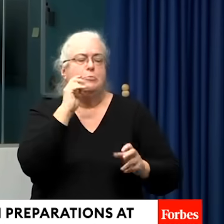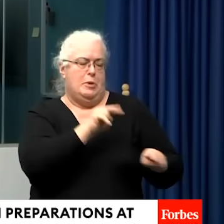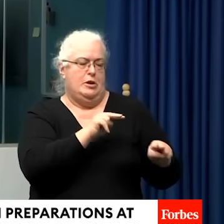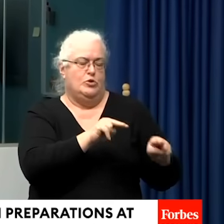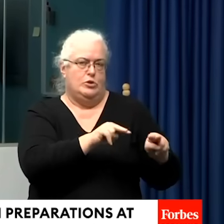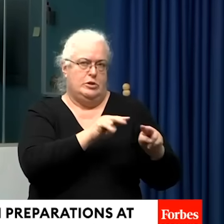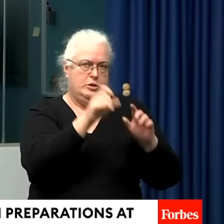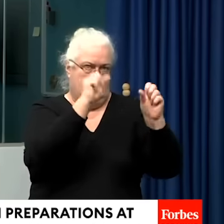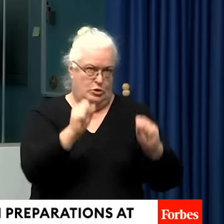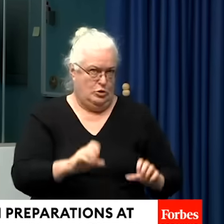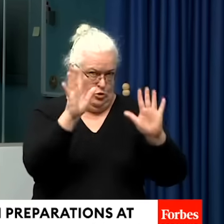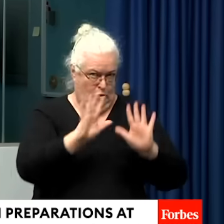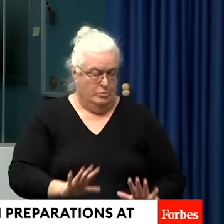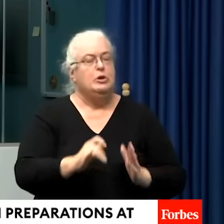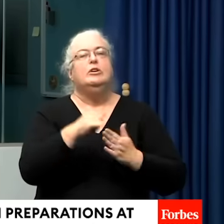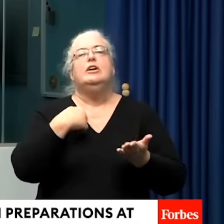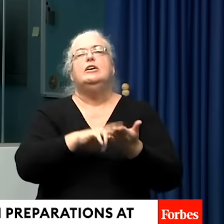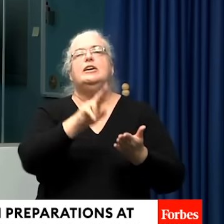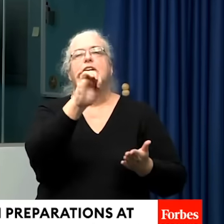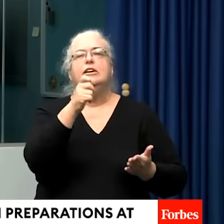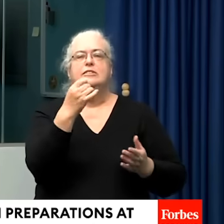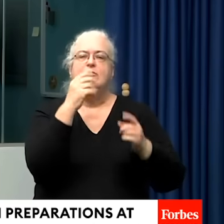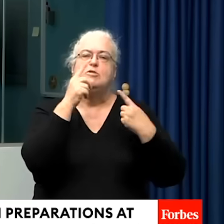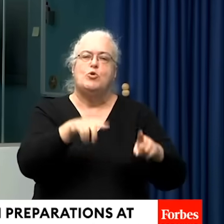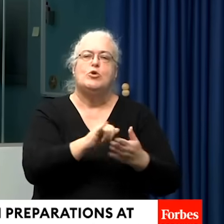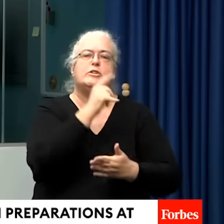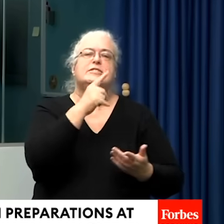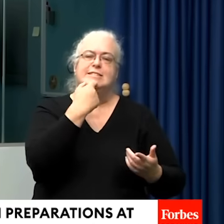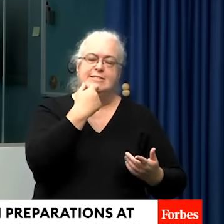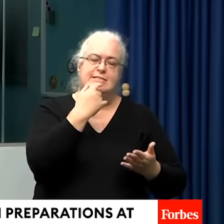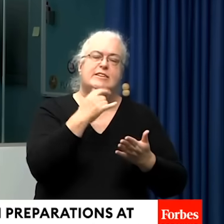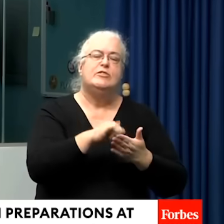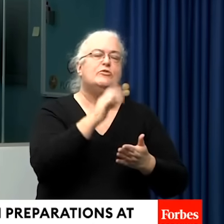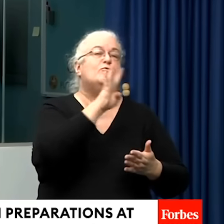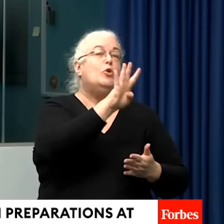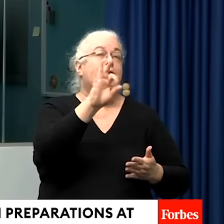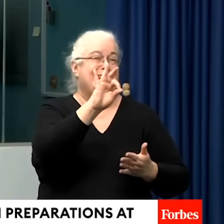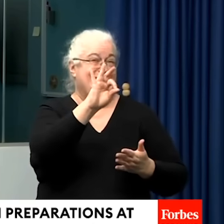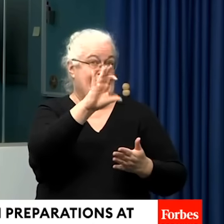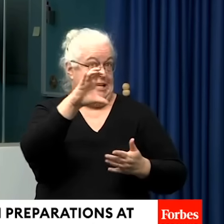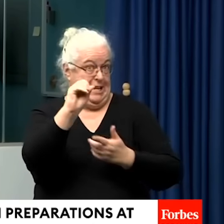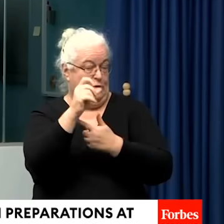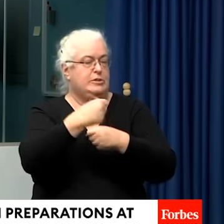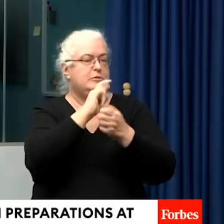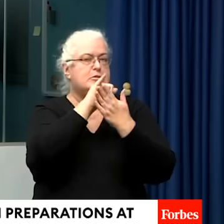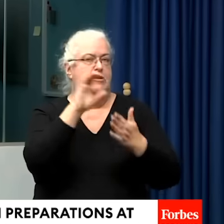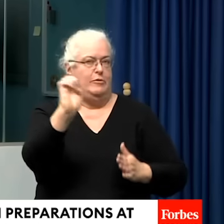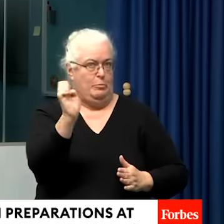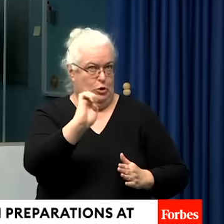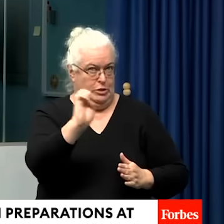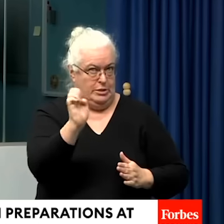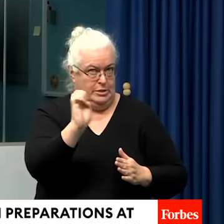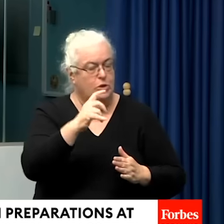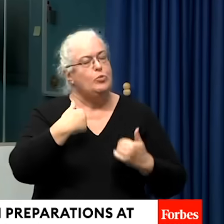and response efforts. Earlier today, I signed an executive order declaring a state of emergency for 49 counties to ensure, out of abundance of caution, we have